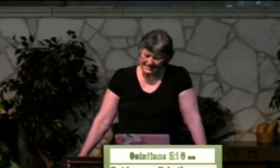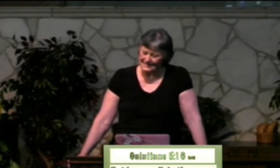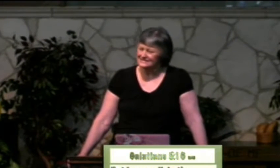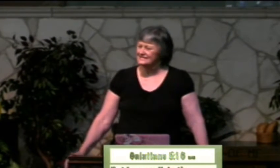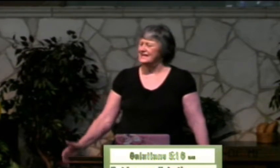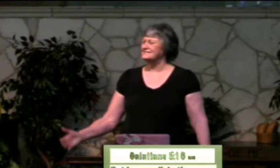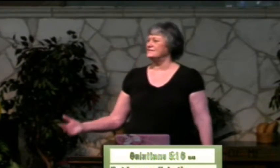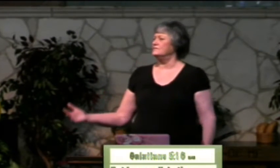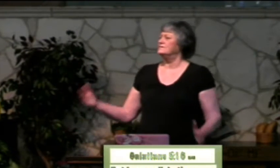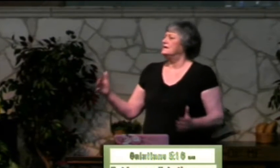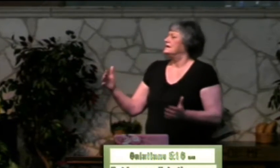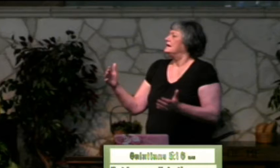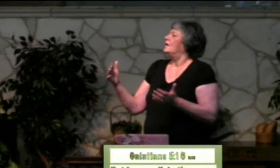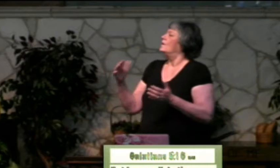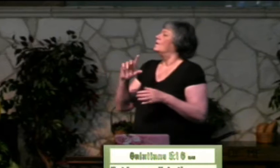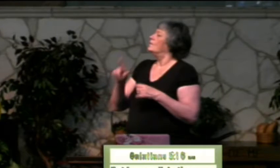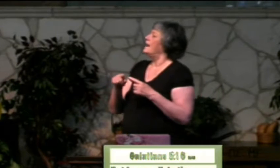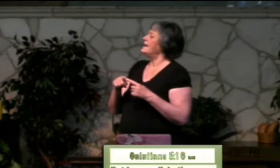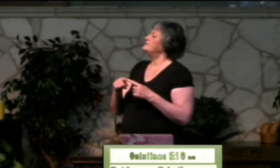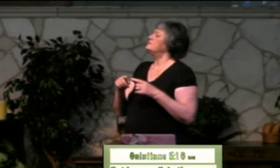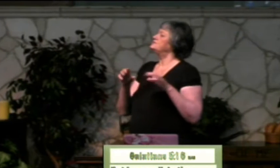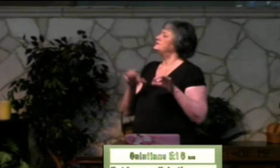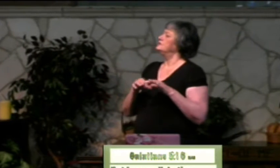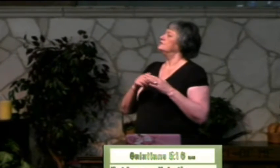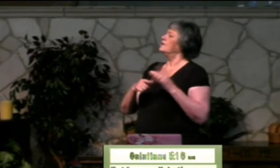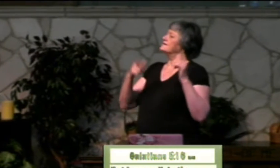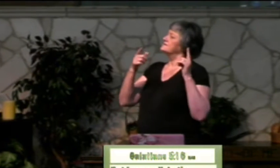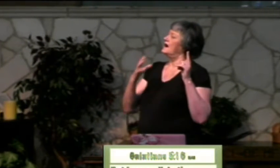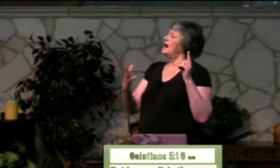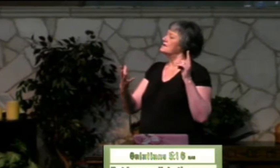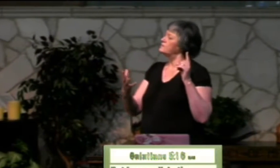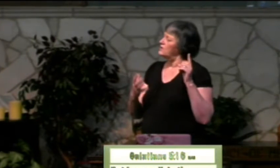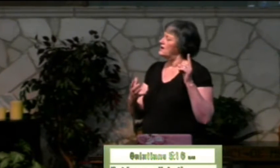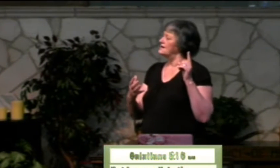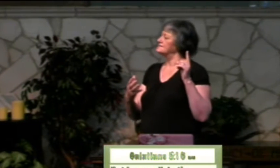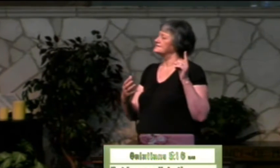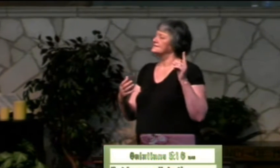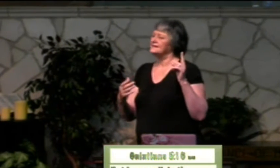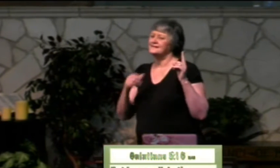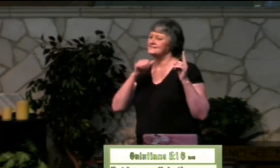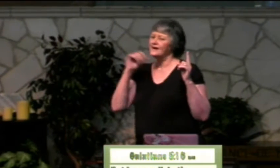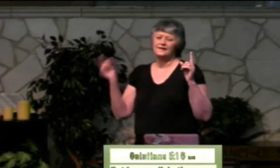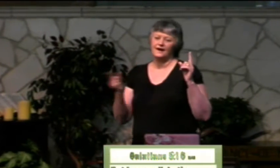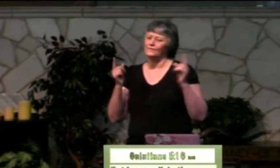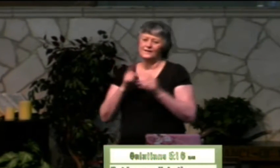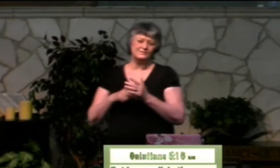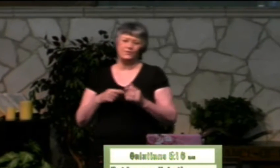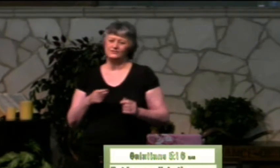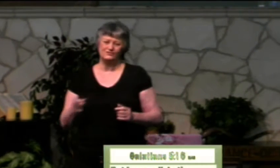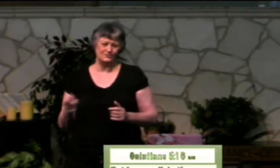It says, when you do what God wants, it's not always what you